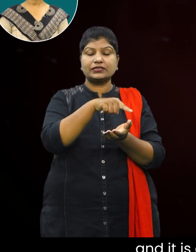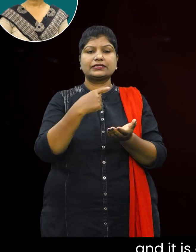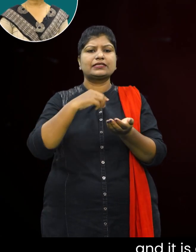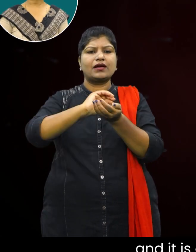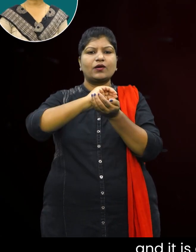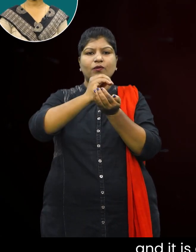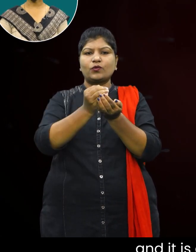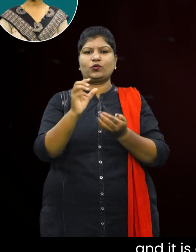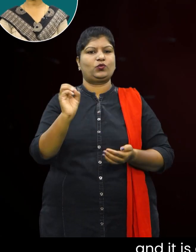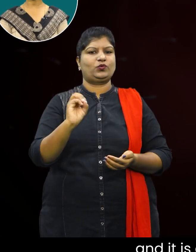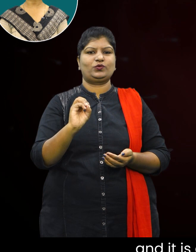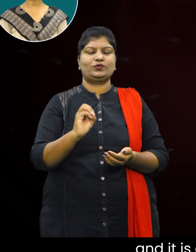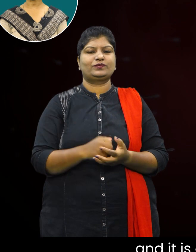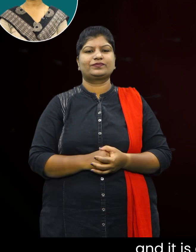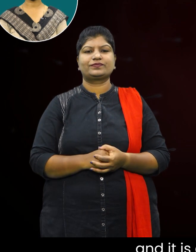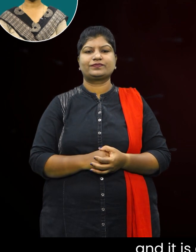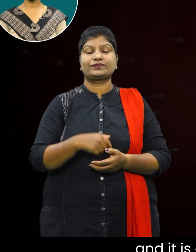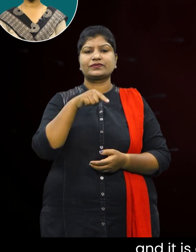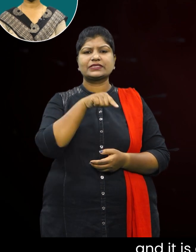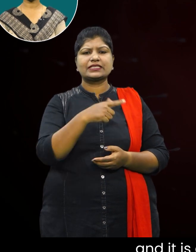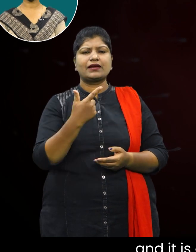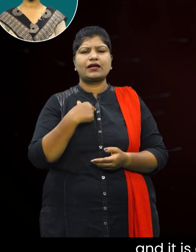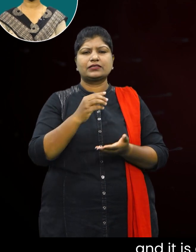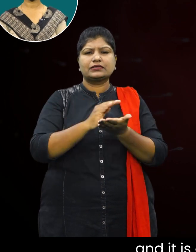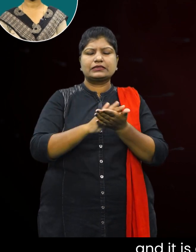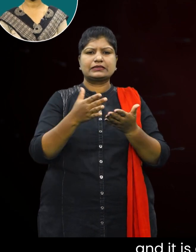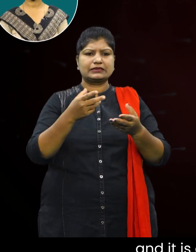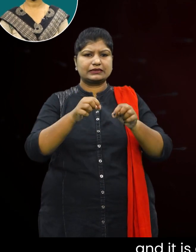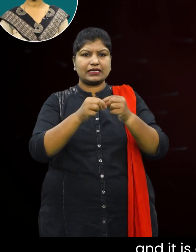and it is comparatively very delicate.